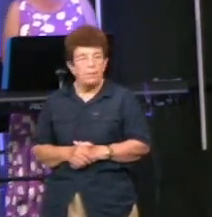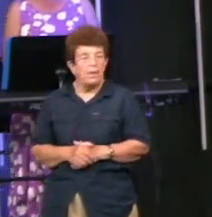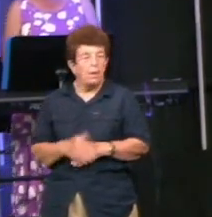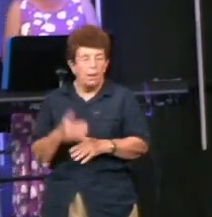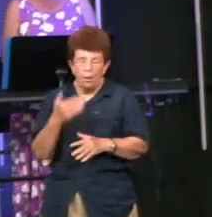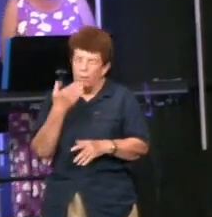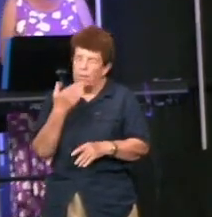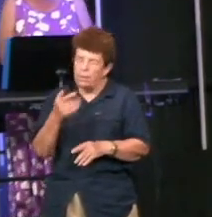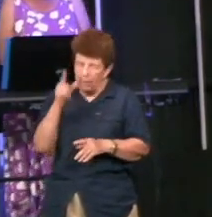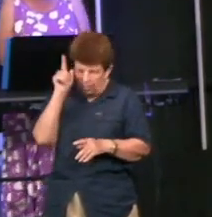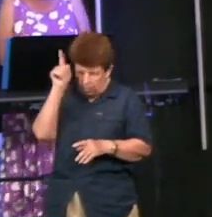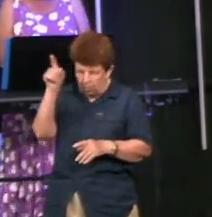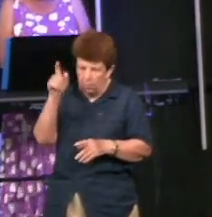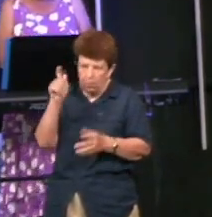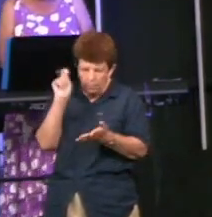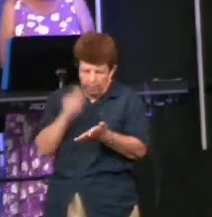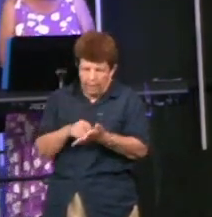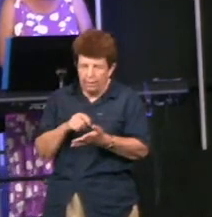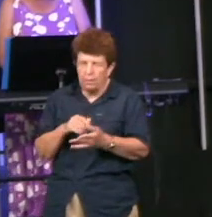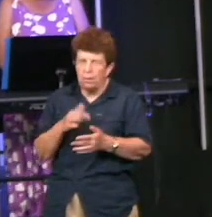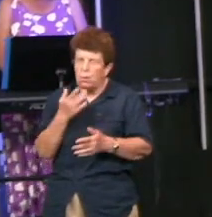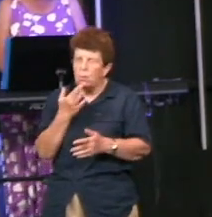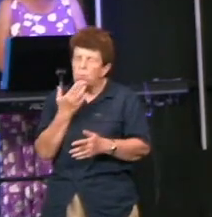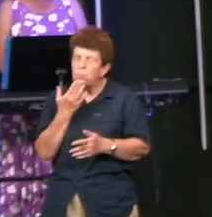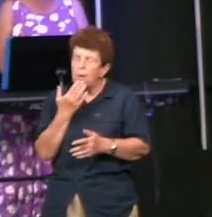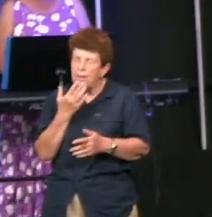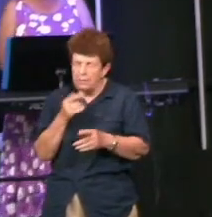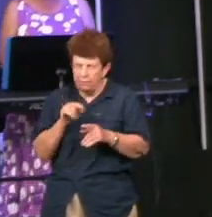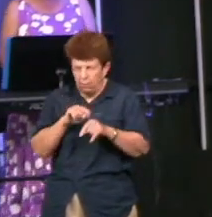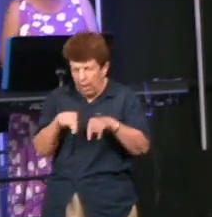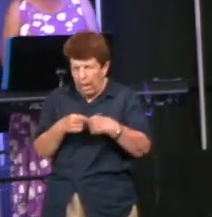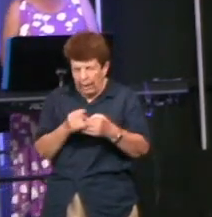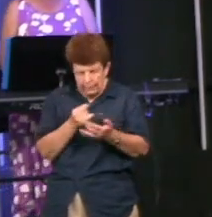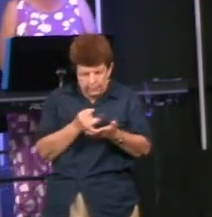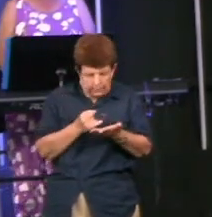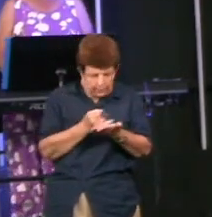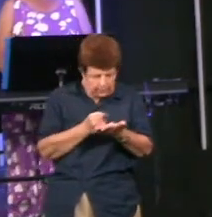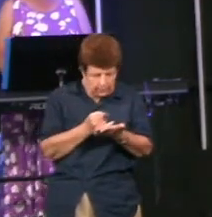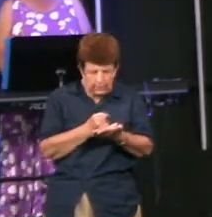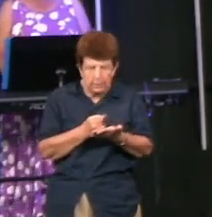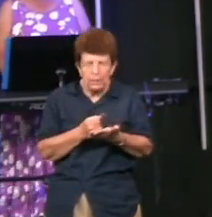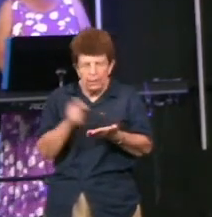We thank you that he paid the price for our sin.